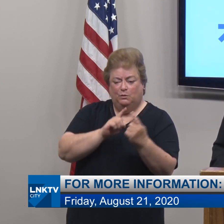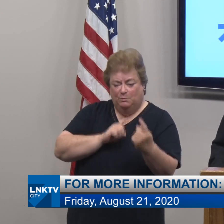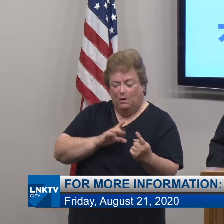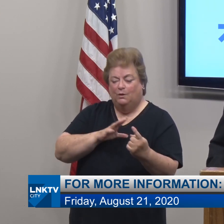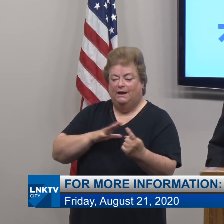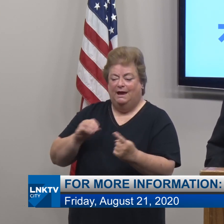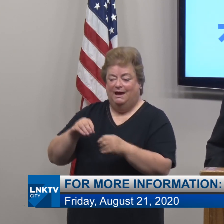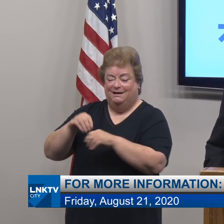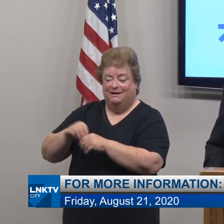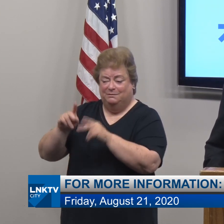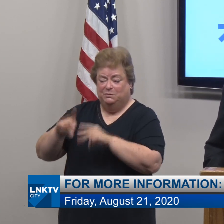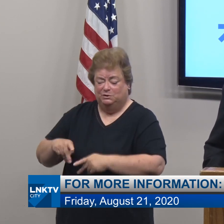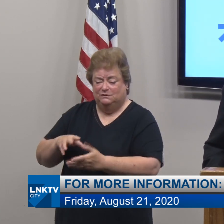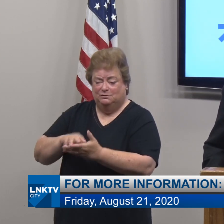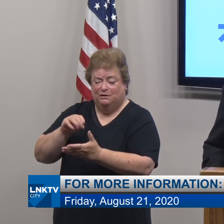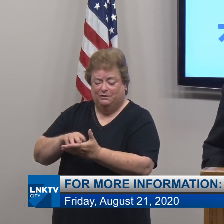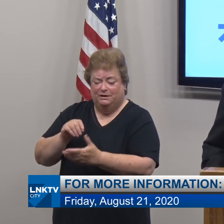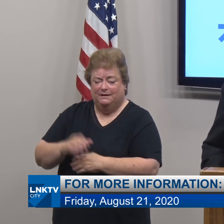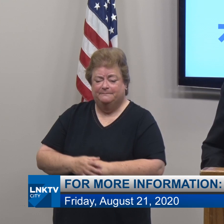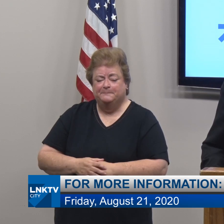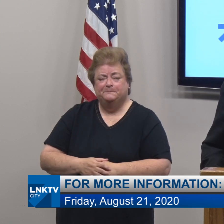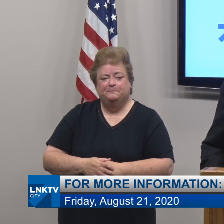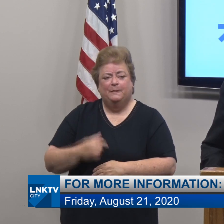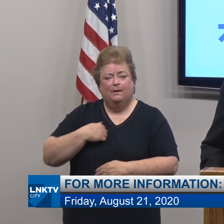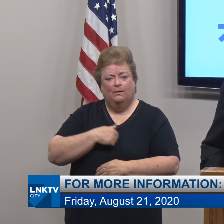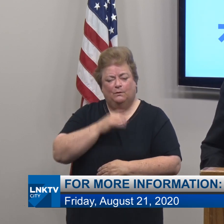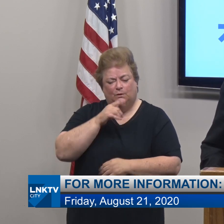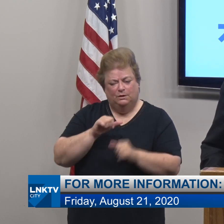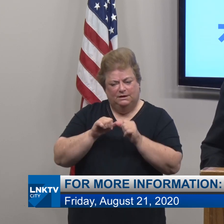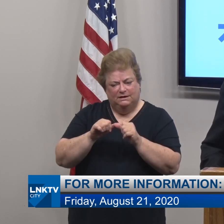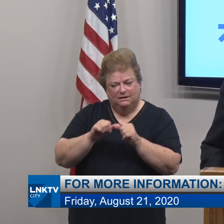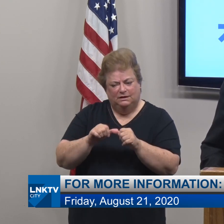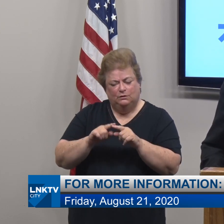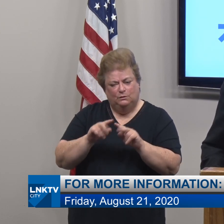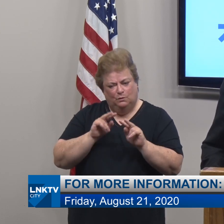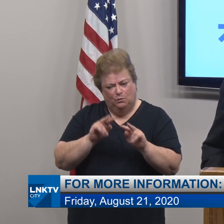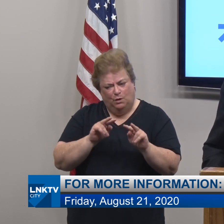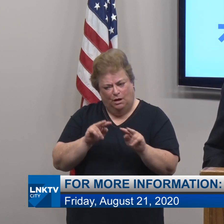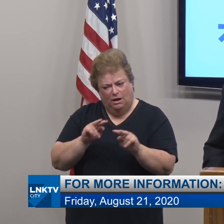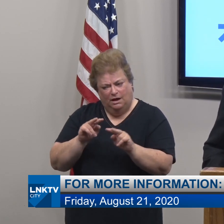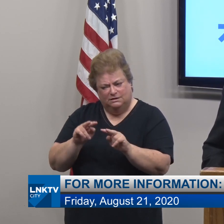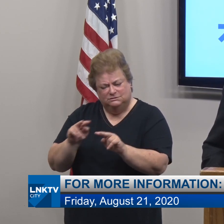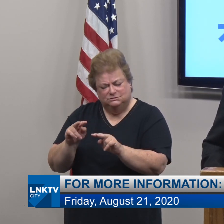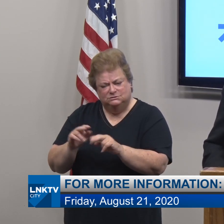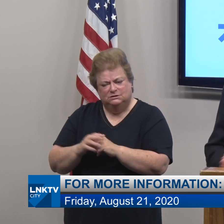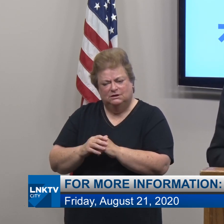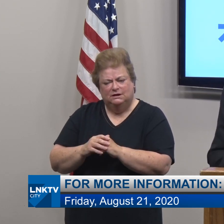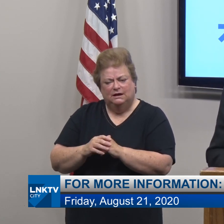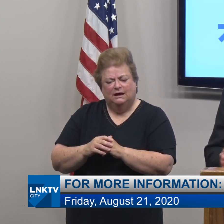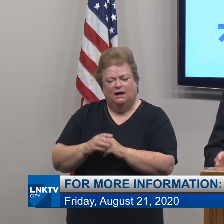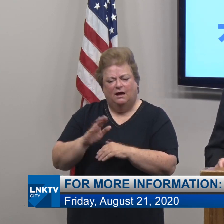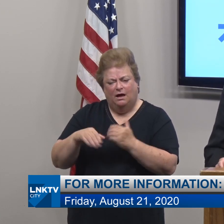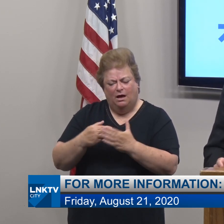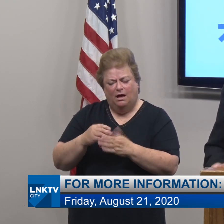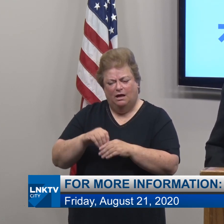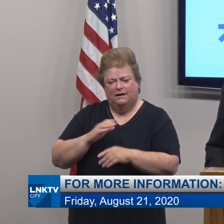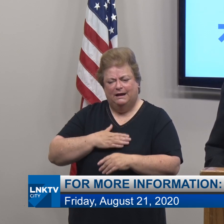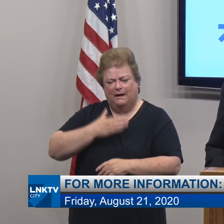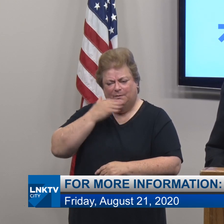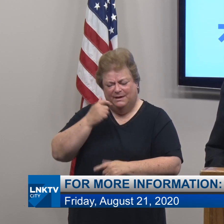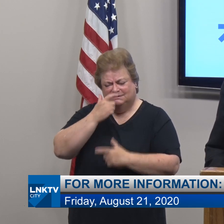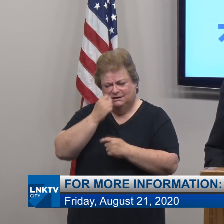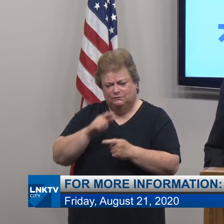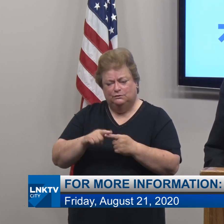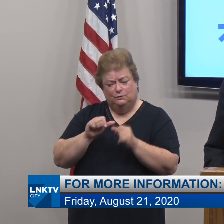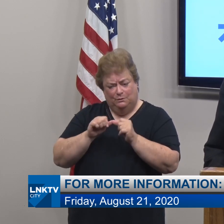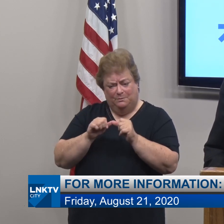person. So we're going to continue to review. I think it's in all of our best interest to maintain our course